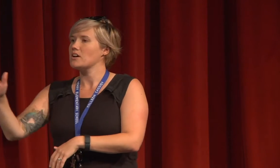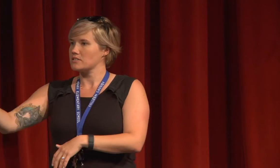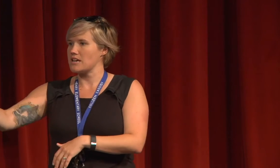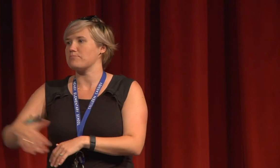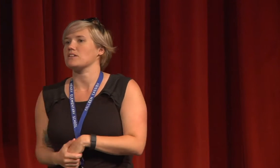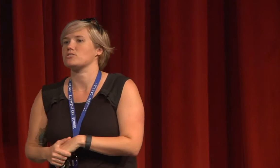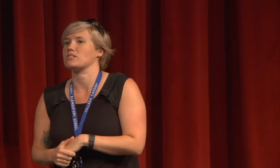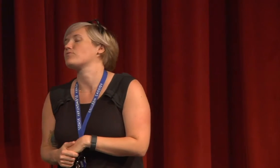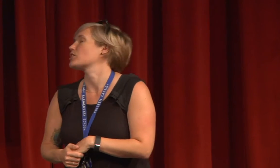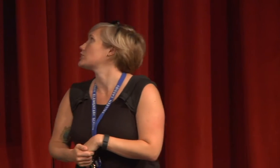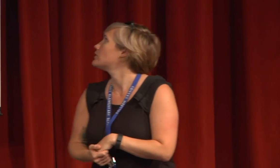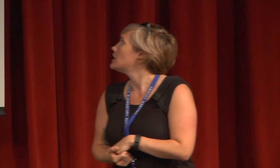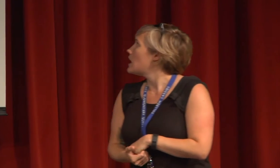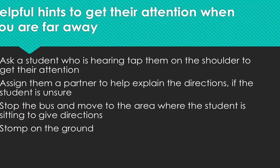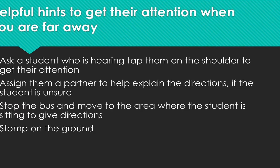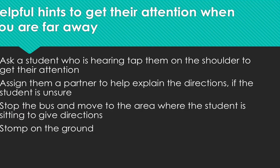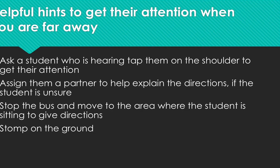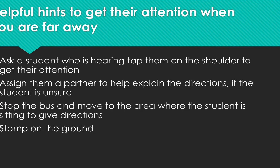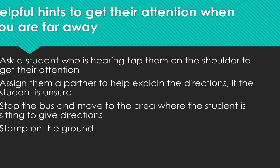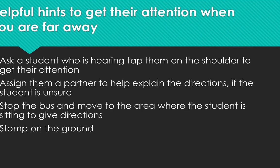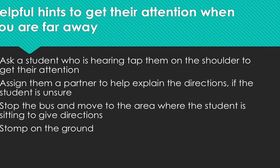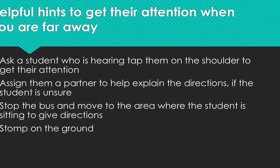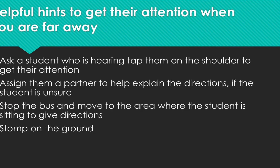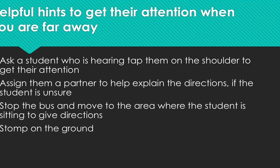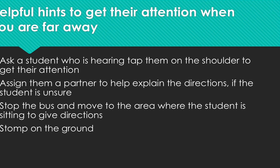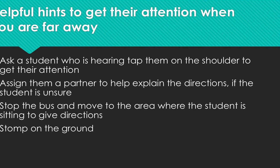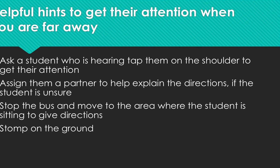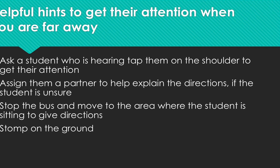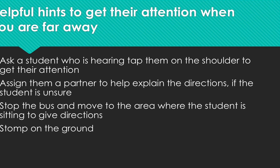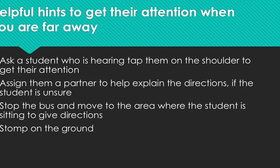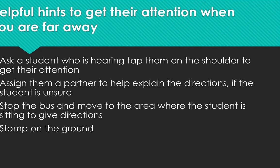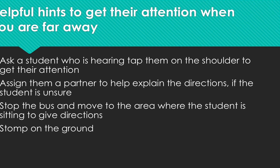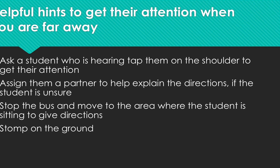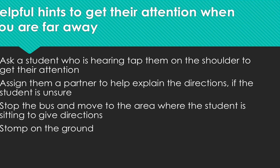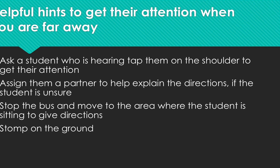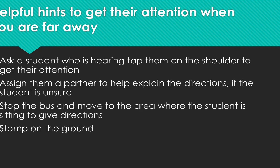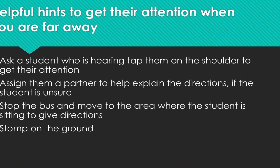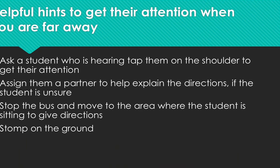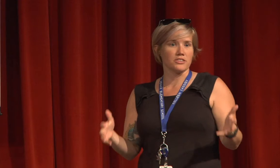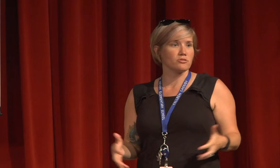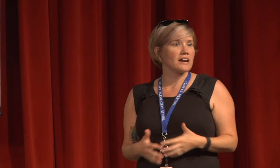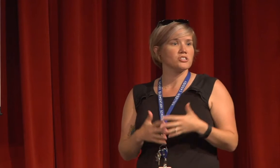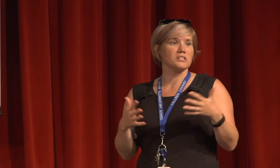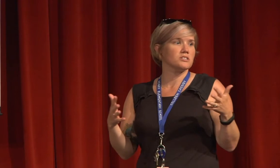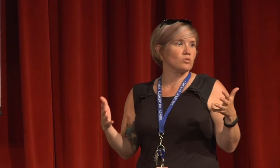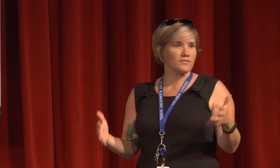to tap that student for you. Also, you can assign them a partner. That partner can help them out to explain the directions, or if